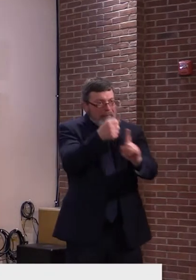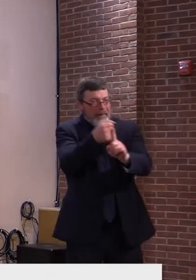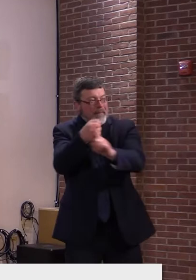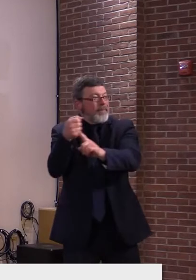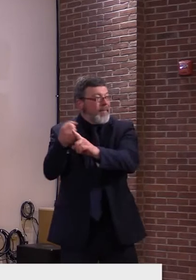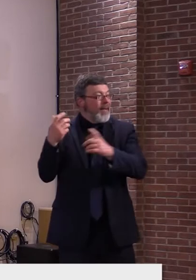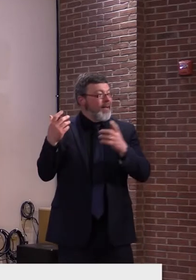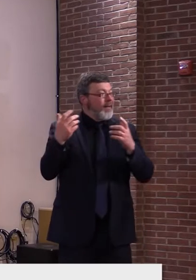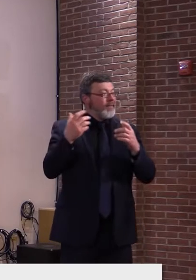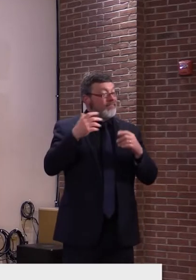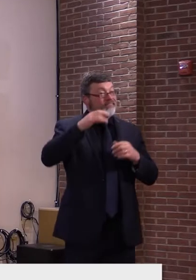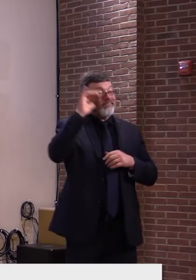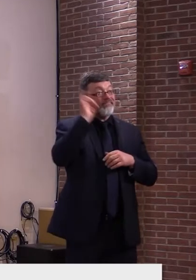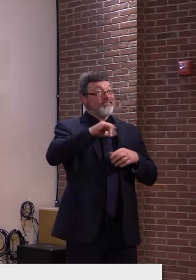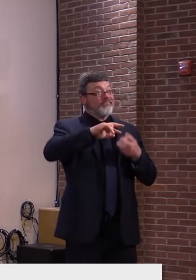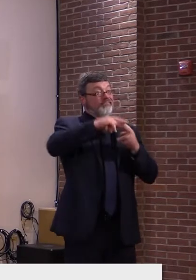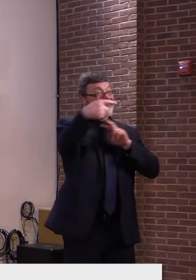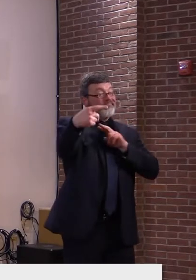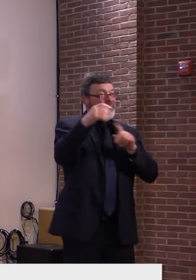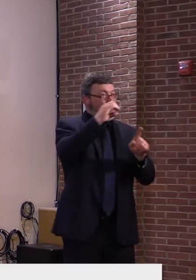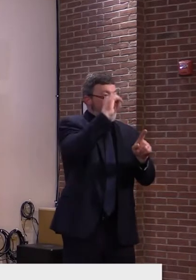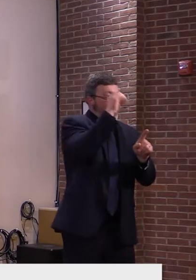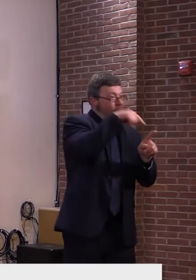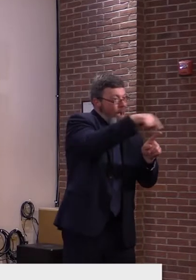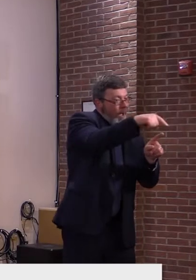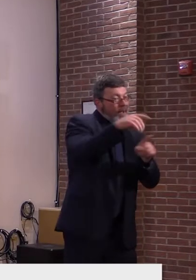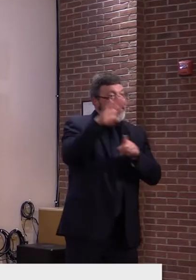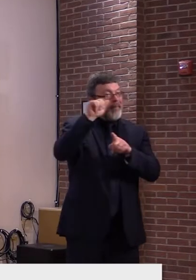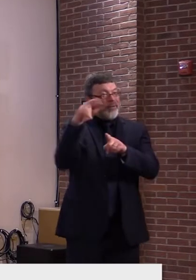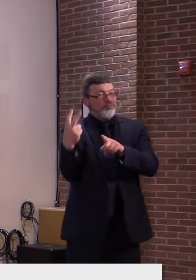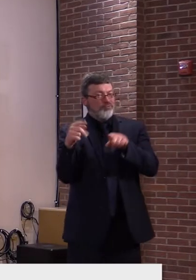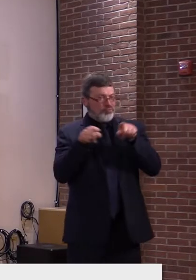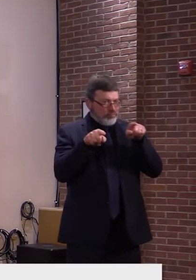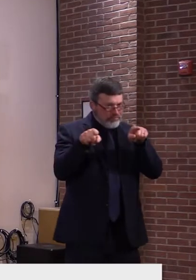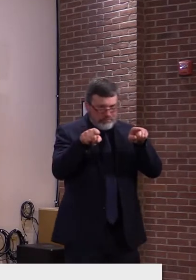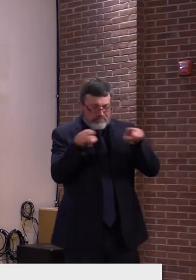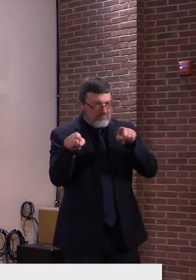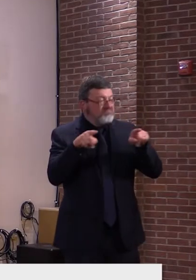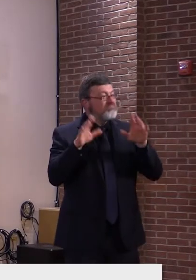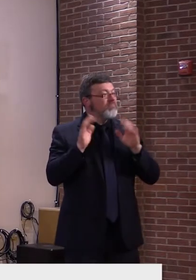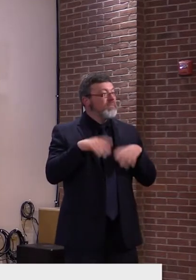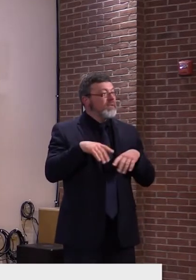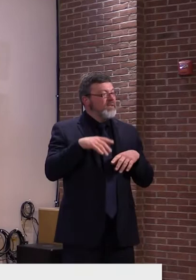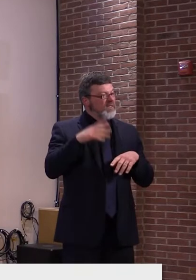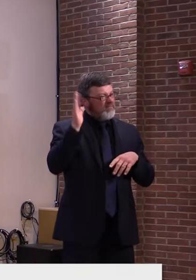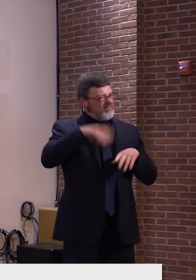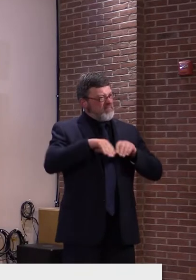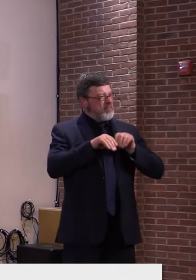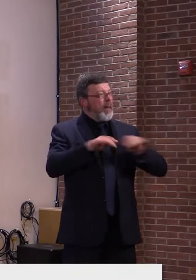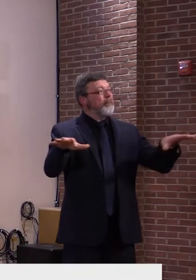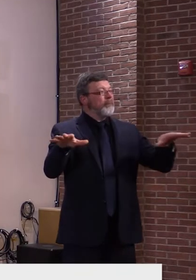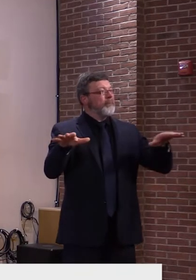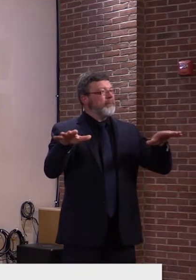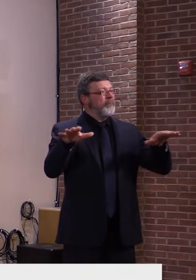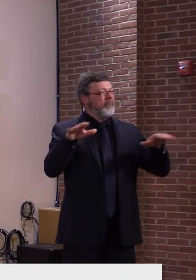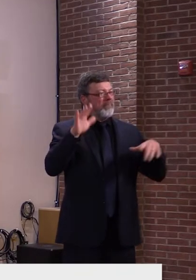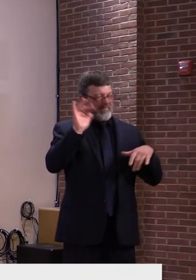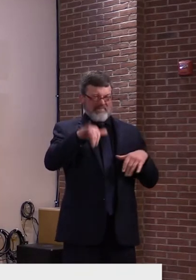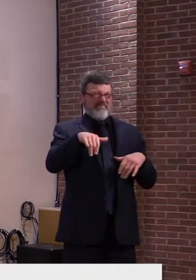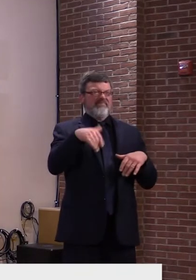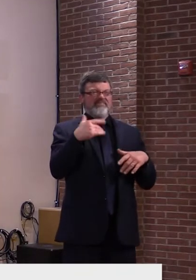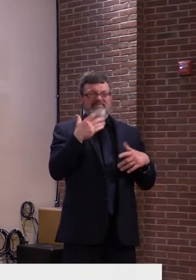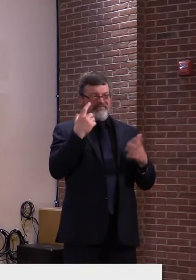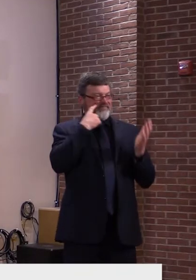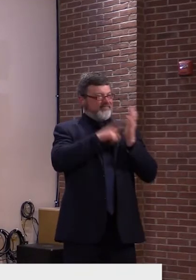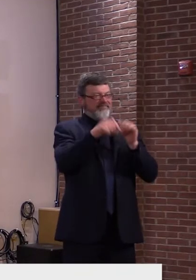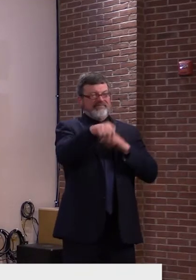variant. We know the virus is still spreading here and in the Northeast right now, but fortunately,